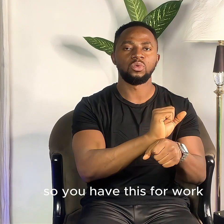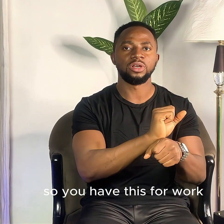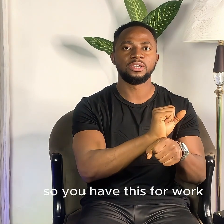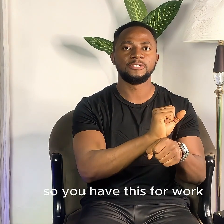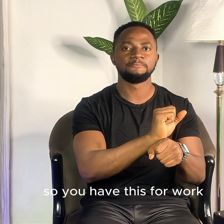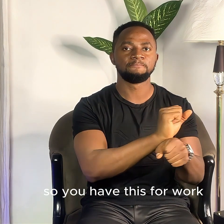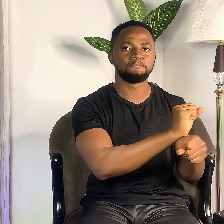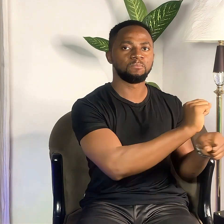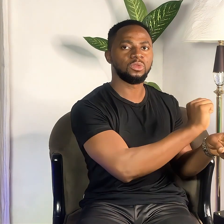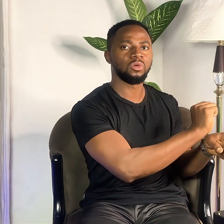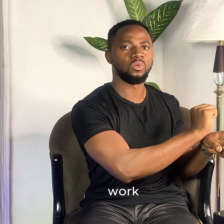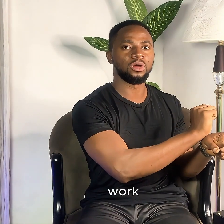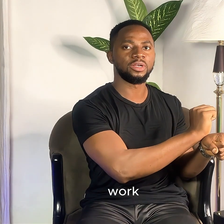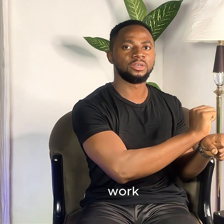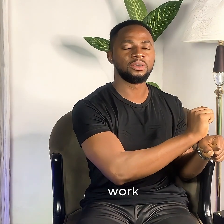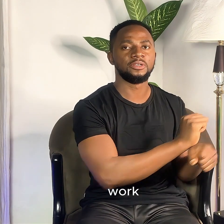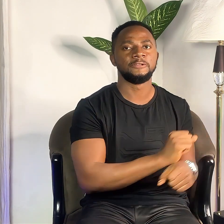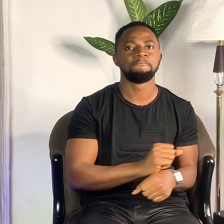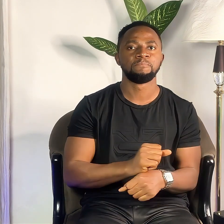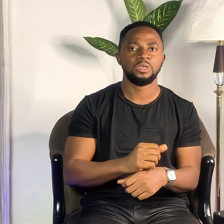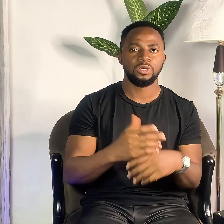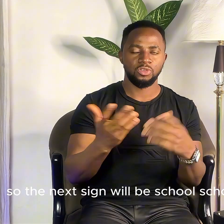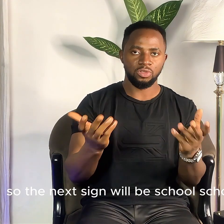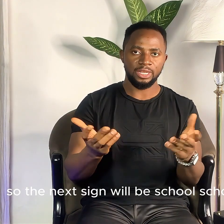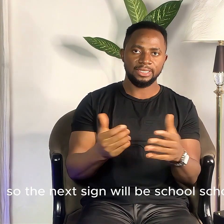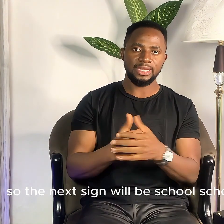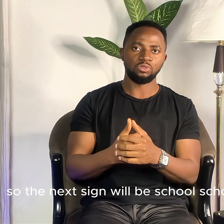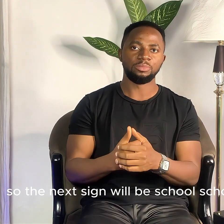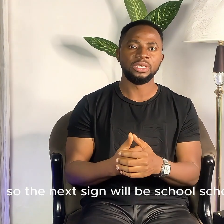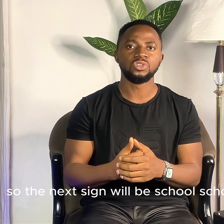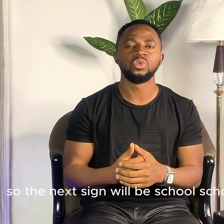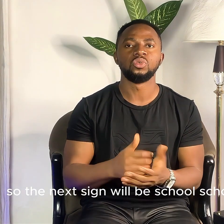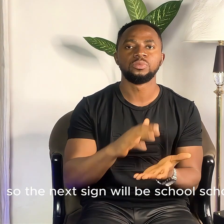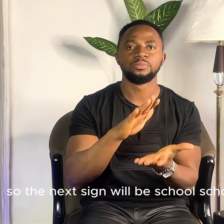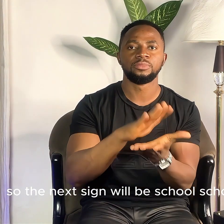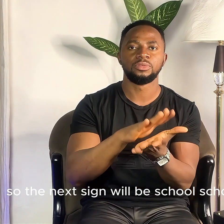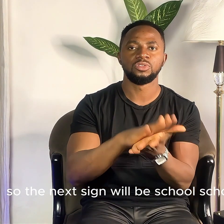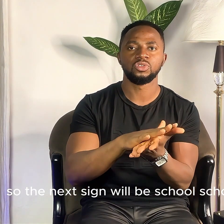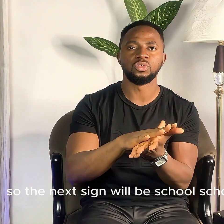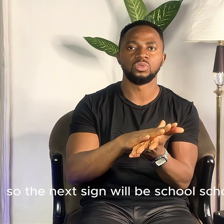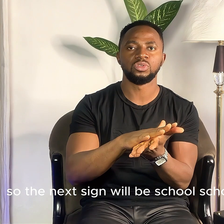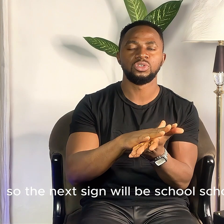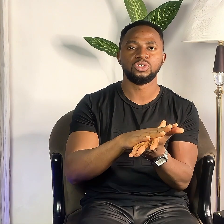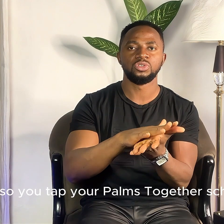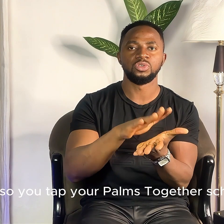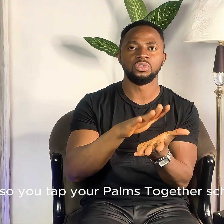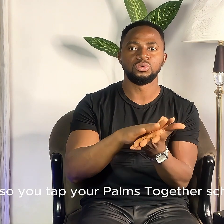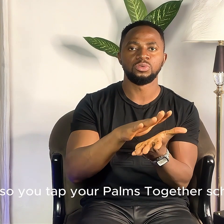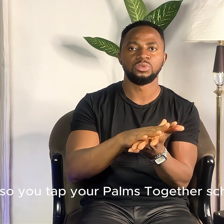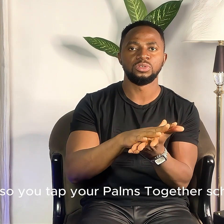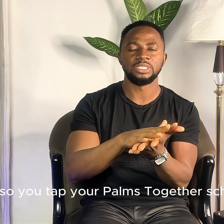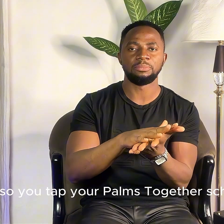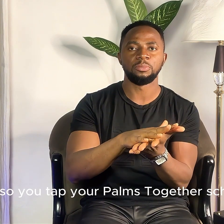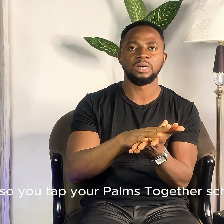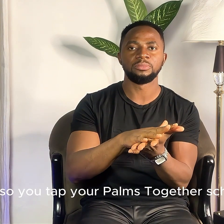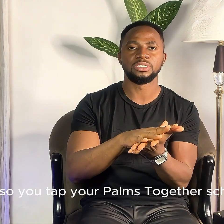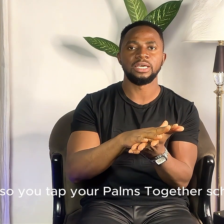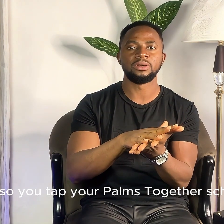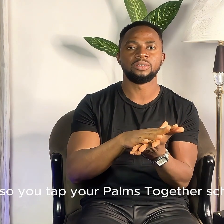work, work. So the next sign will be school, school. So you tap your palms together,